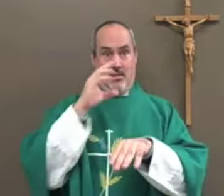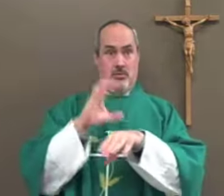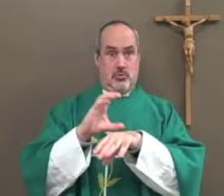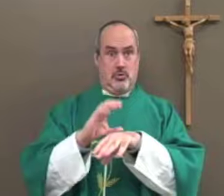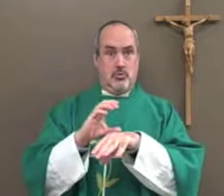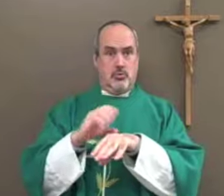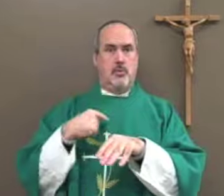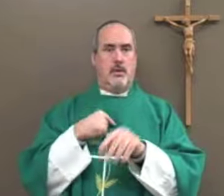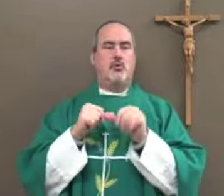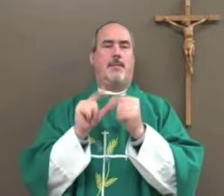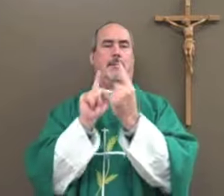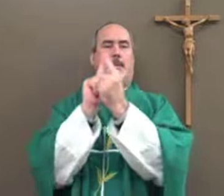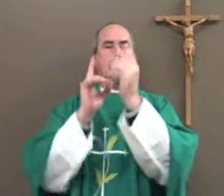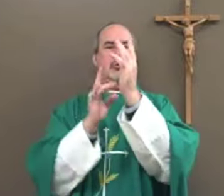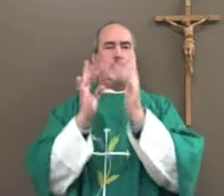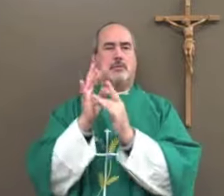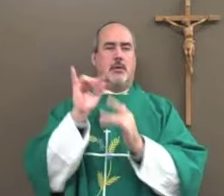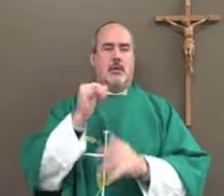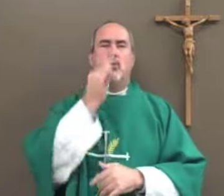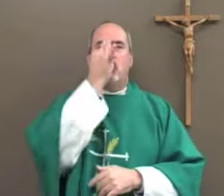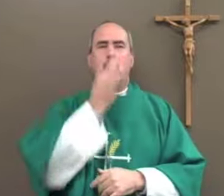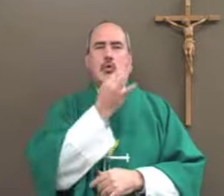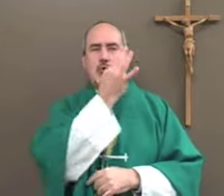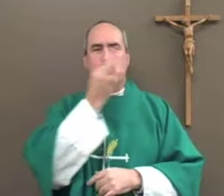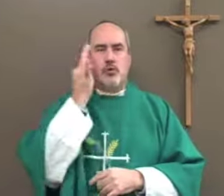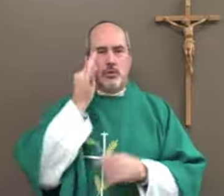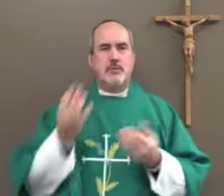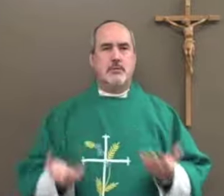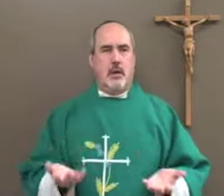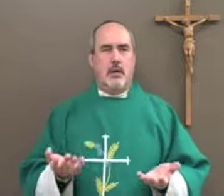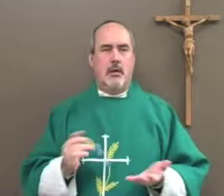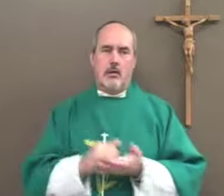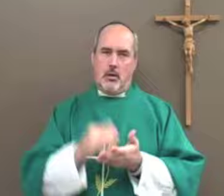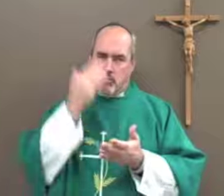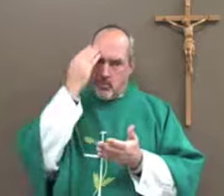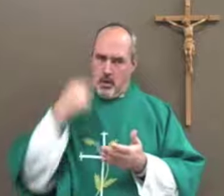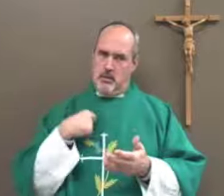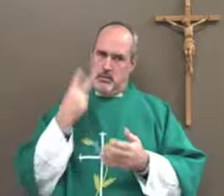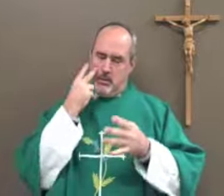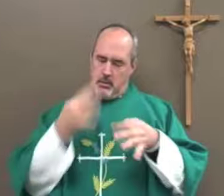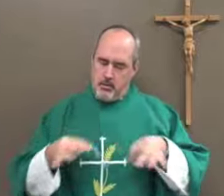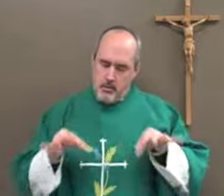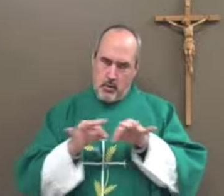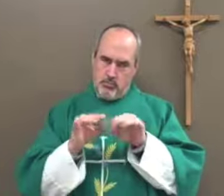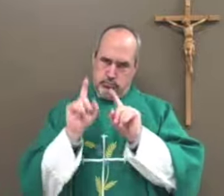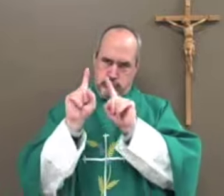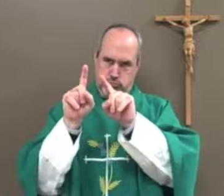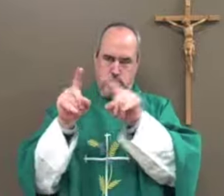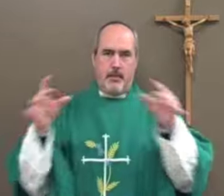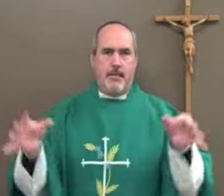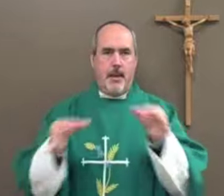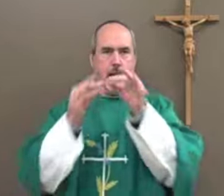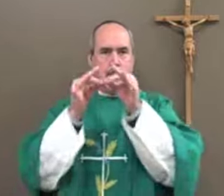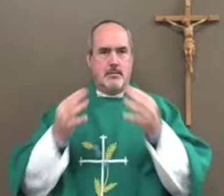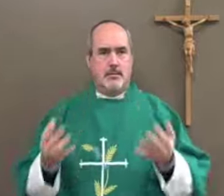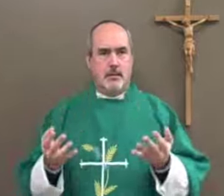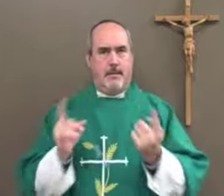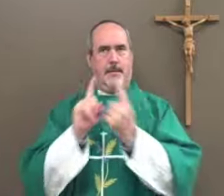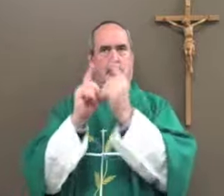really believed in the Catholic Church and believed that I met Jesus in the Eucharist. And that's why I believe it's important for